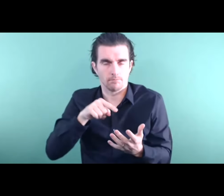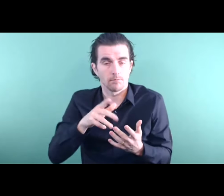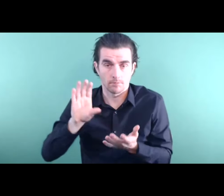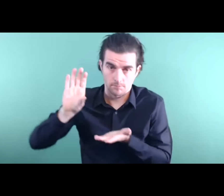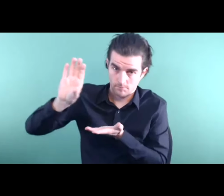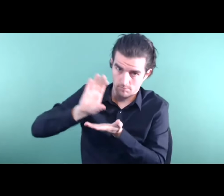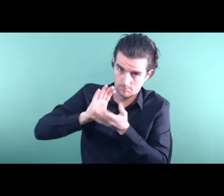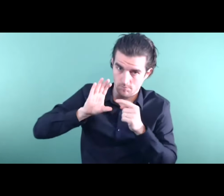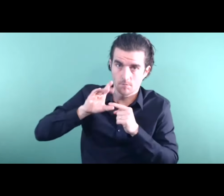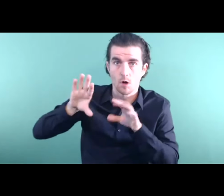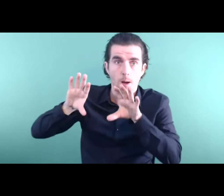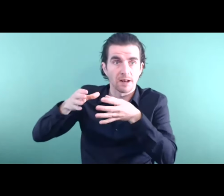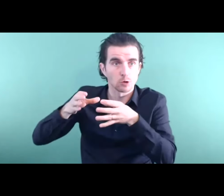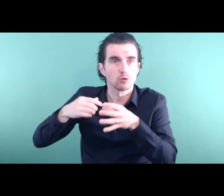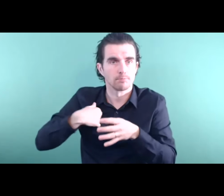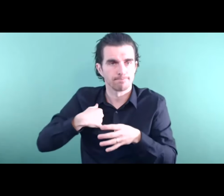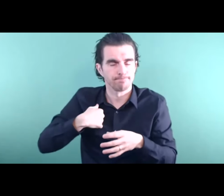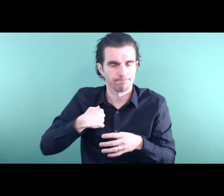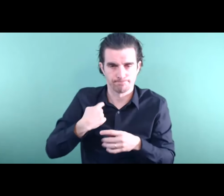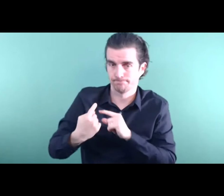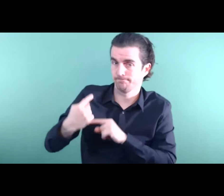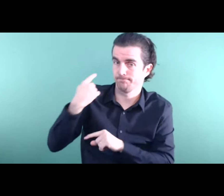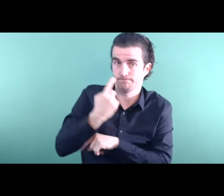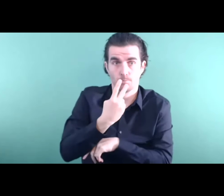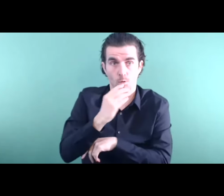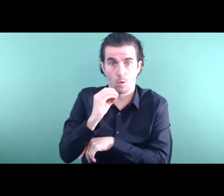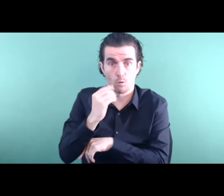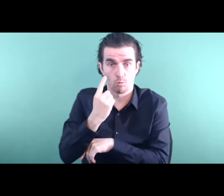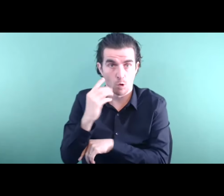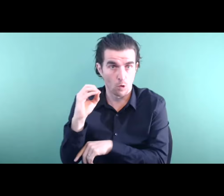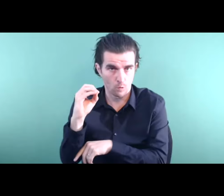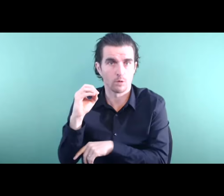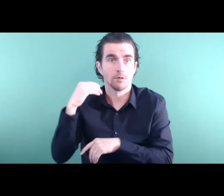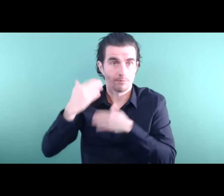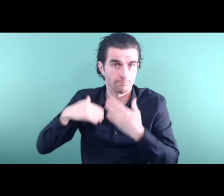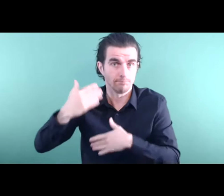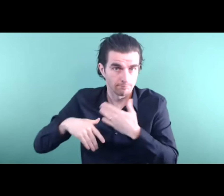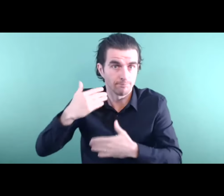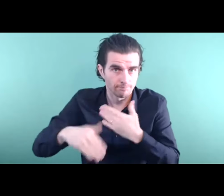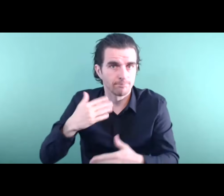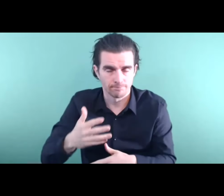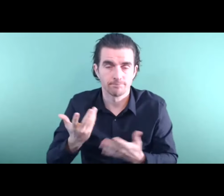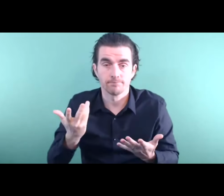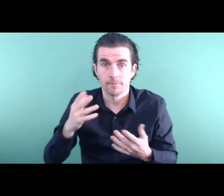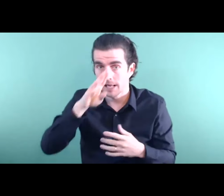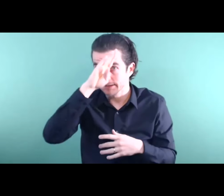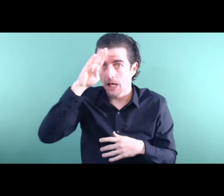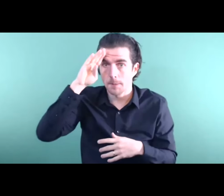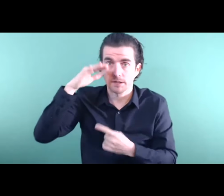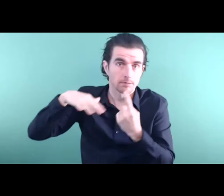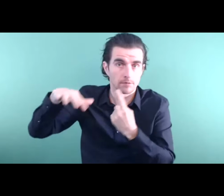targeted reports on the situation of persons with disabilities in basically three main areas: